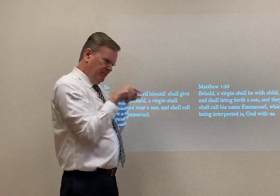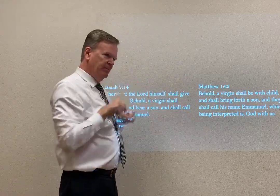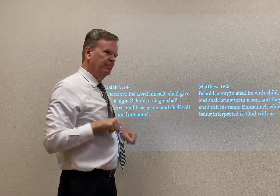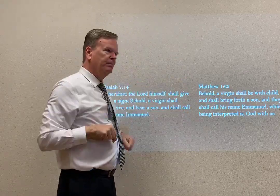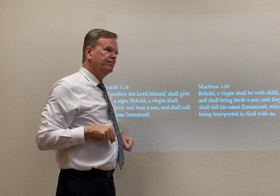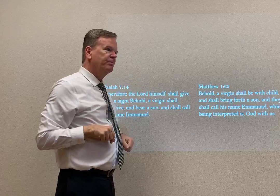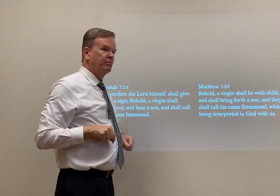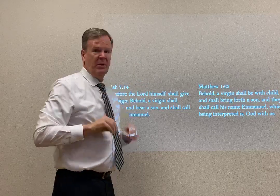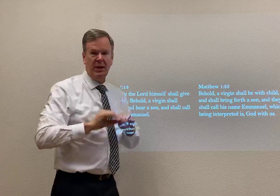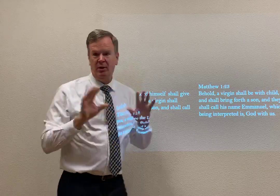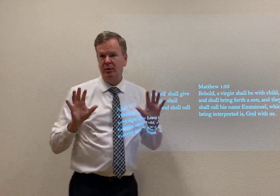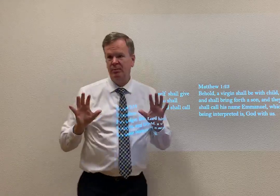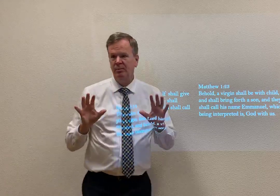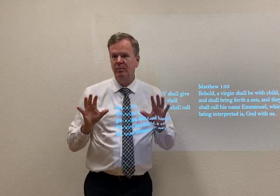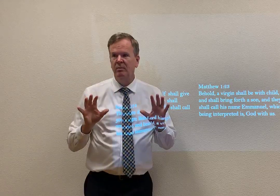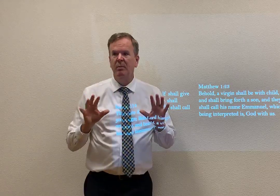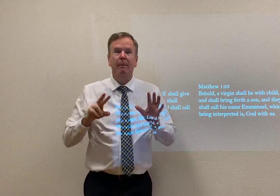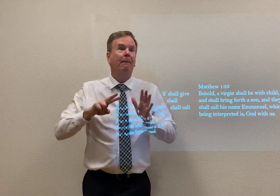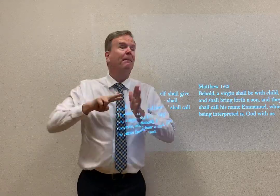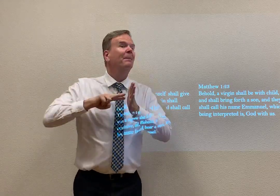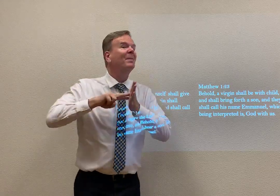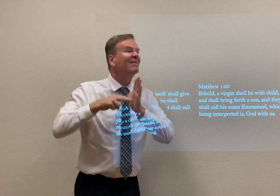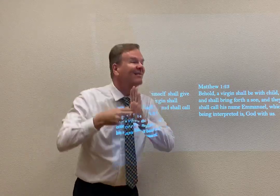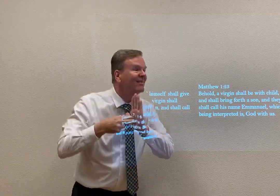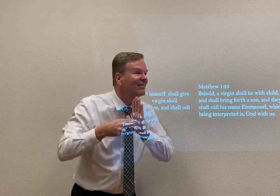could do that, or who could take that sacrifice or take that load.